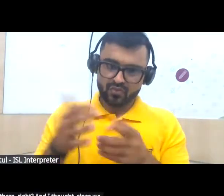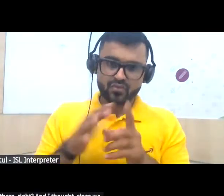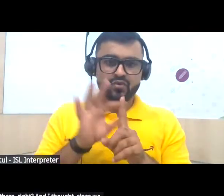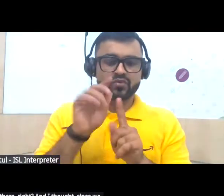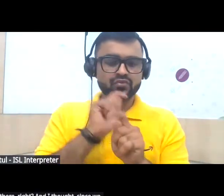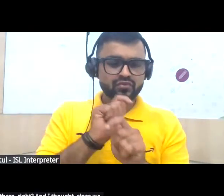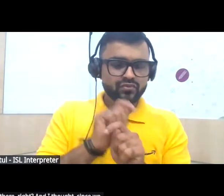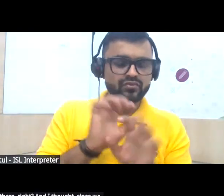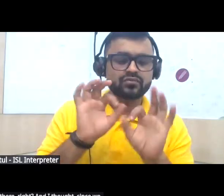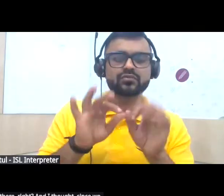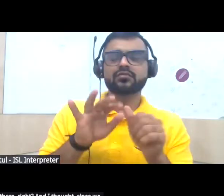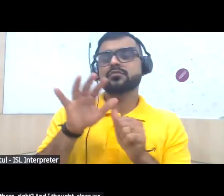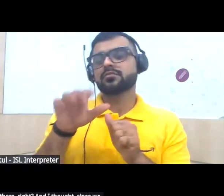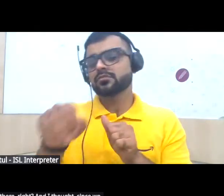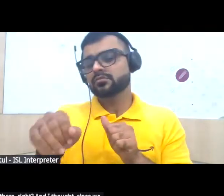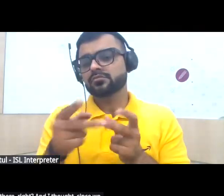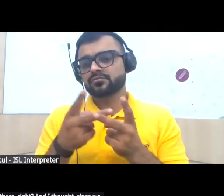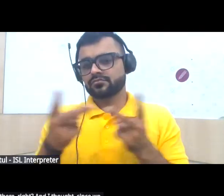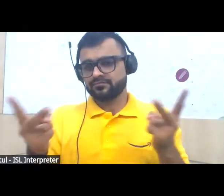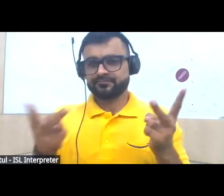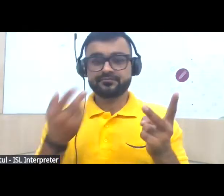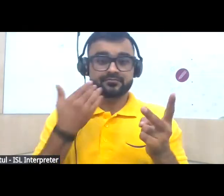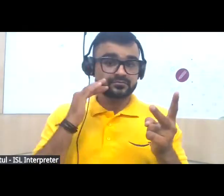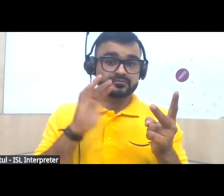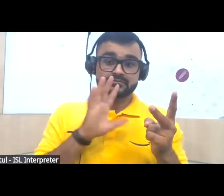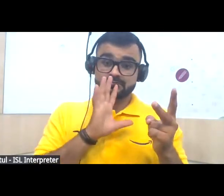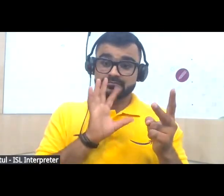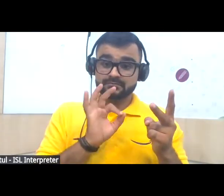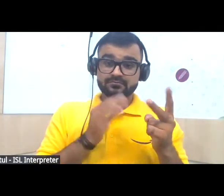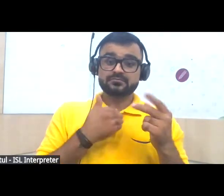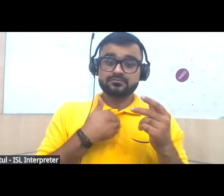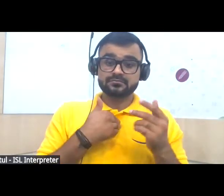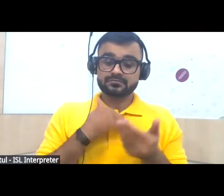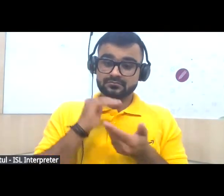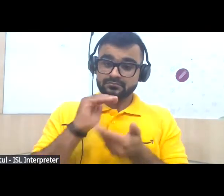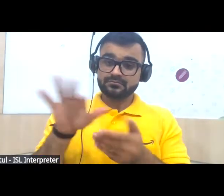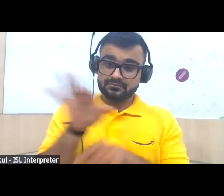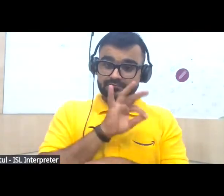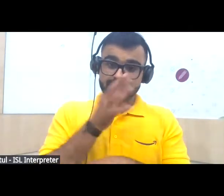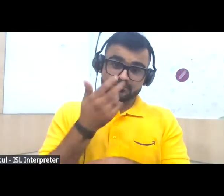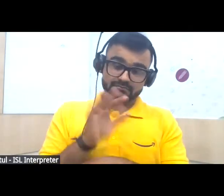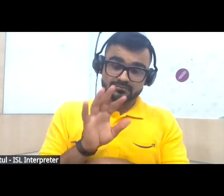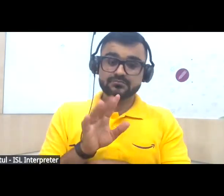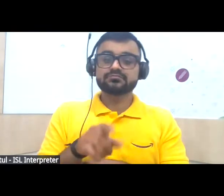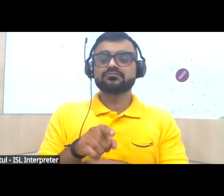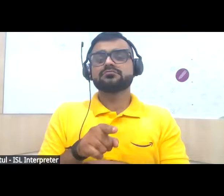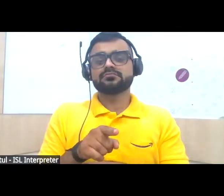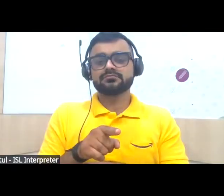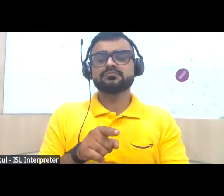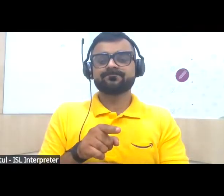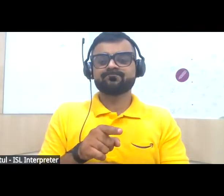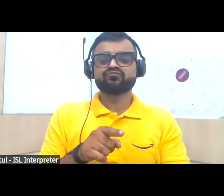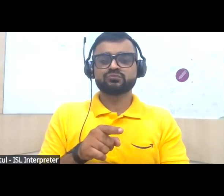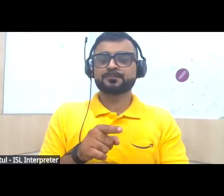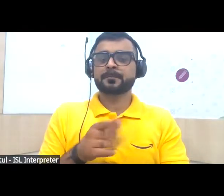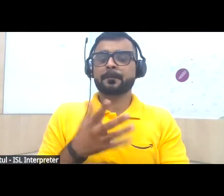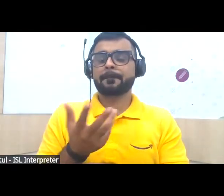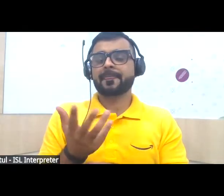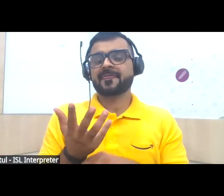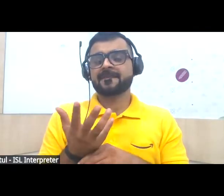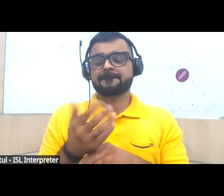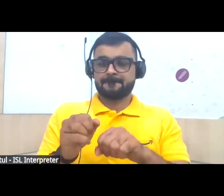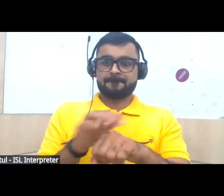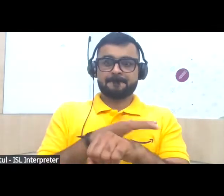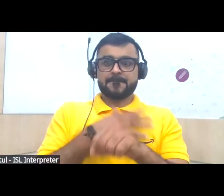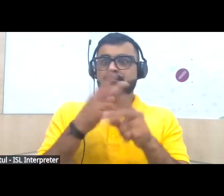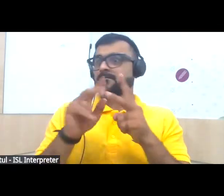work in the space of accessibility, and when we actually get recognized, and it'll be like inspiration